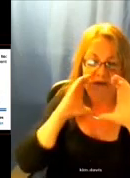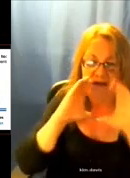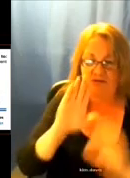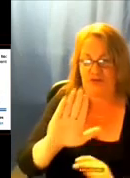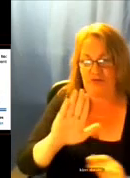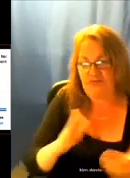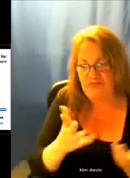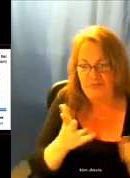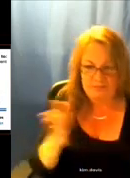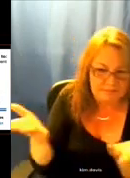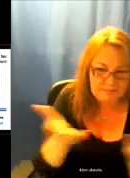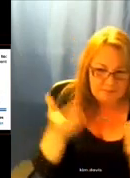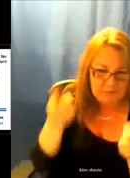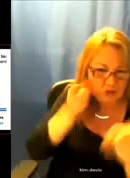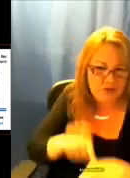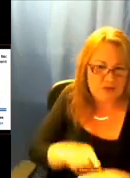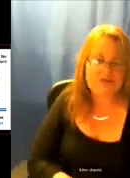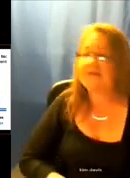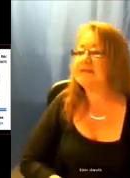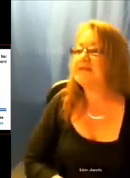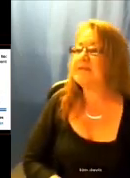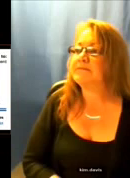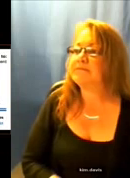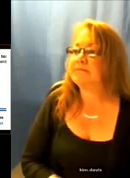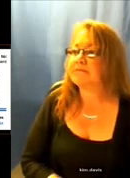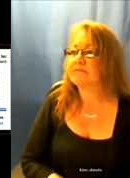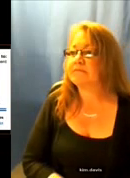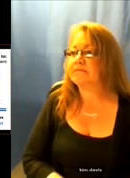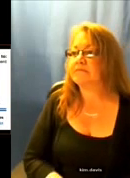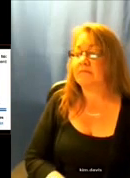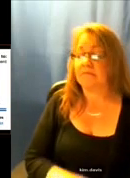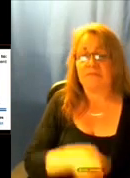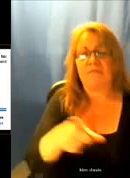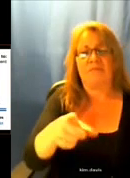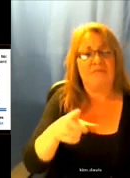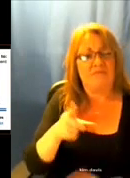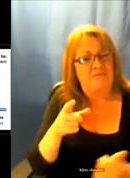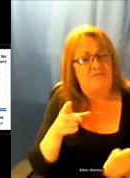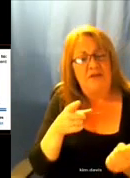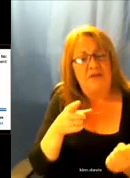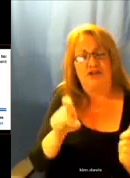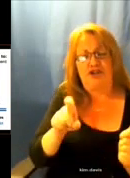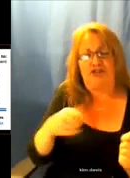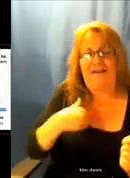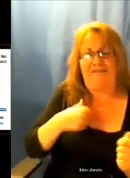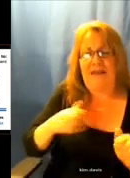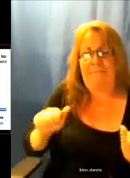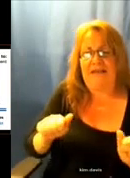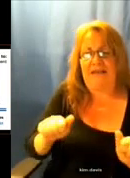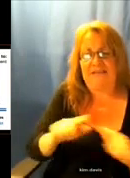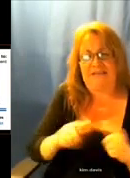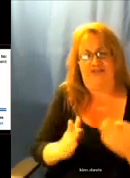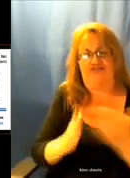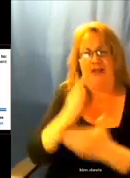What your preference is to receive the effective communication and what's agreed upon with you and the facility.